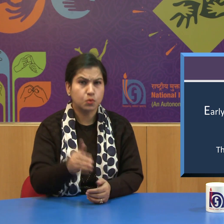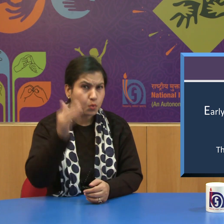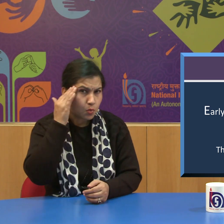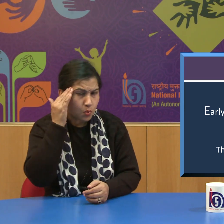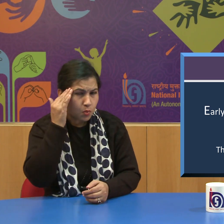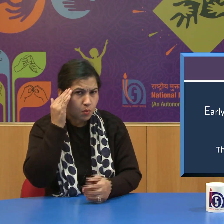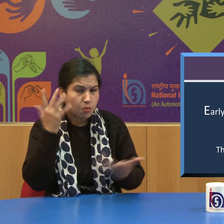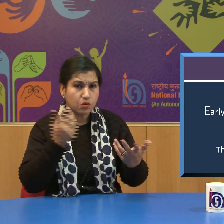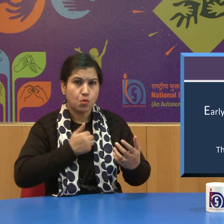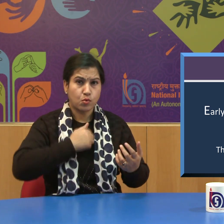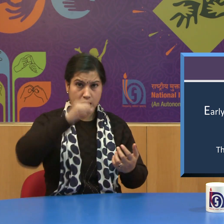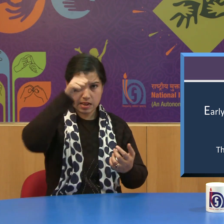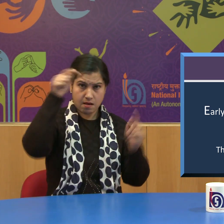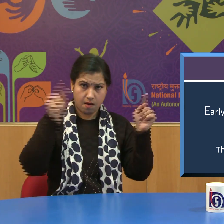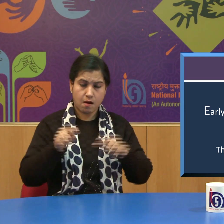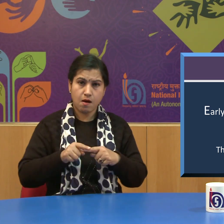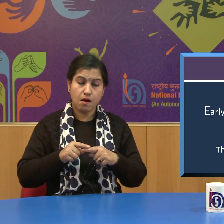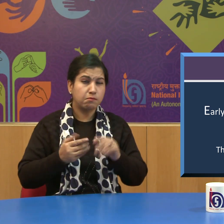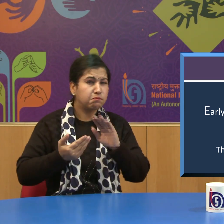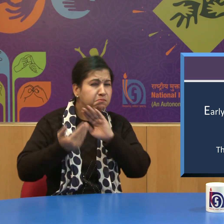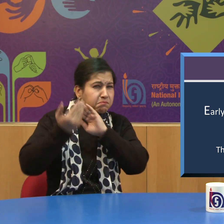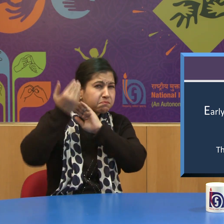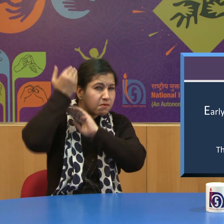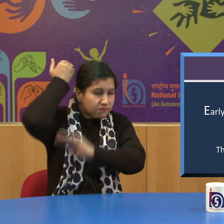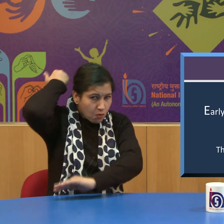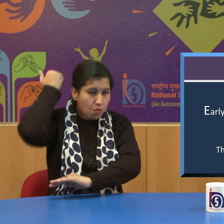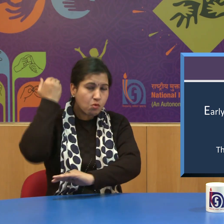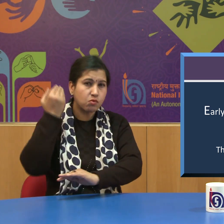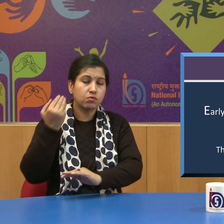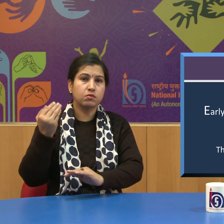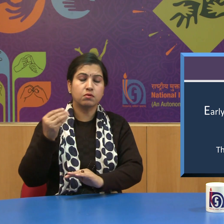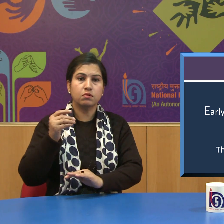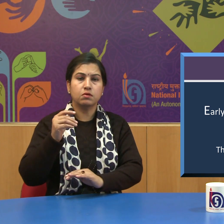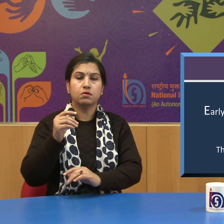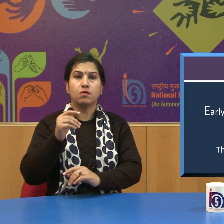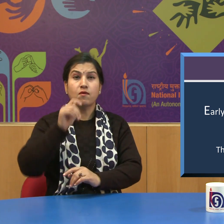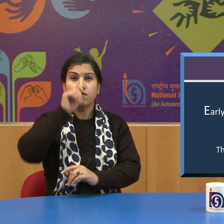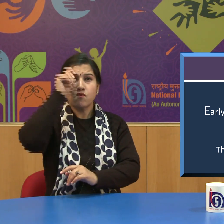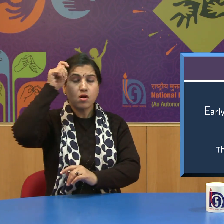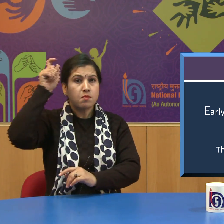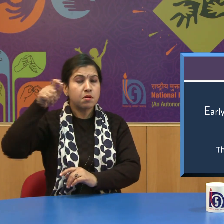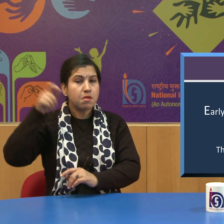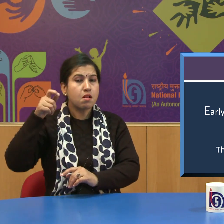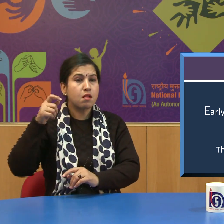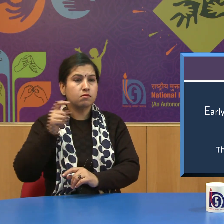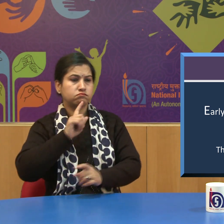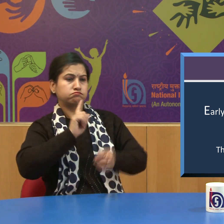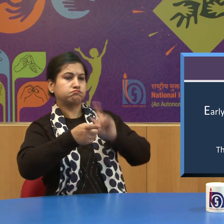that our country India was ruled by Britain for almost 200 years?